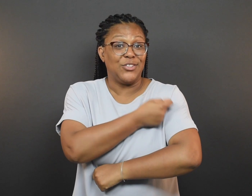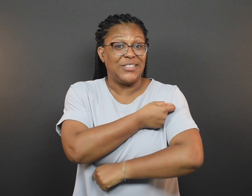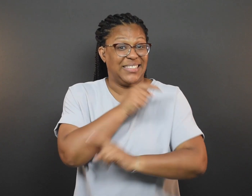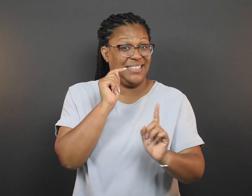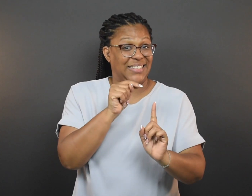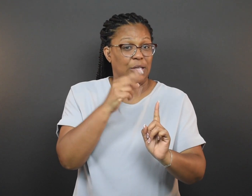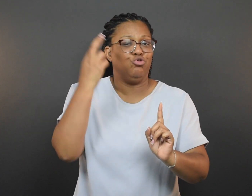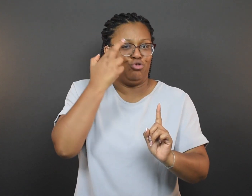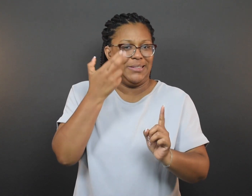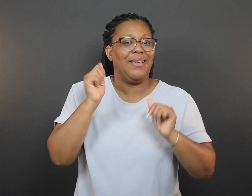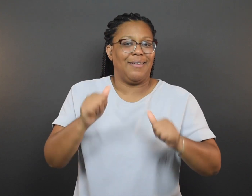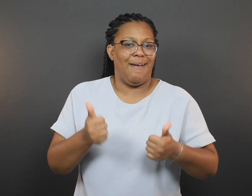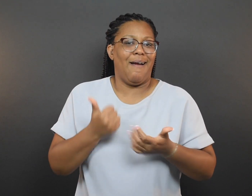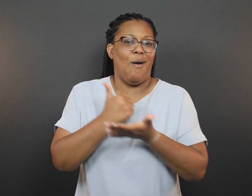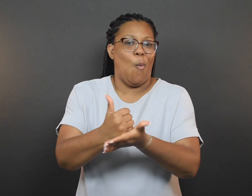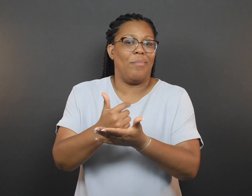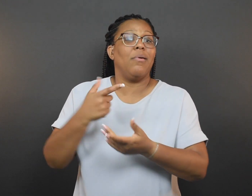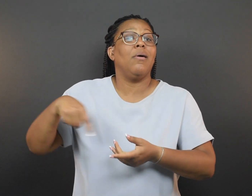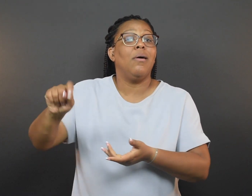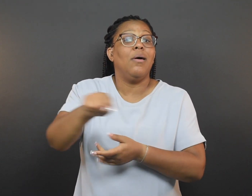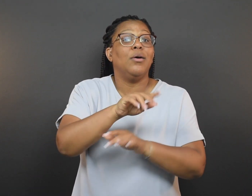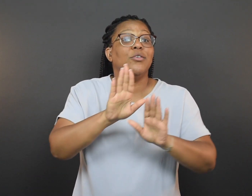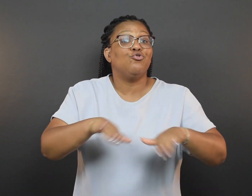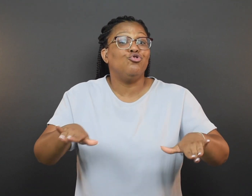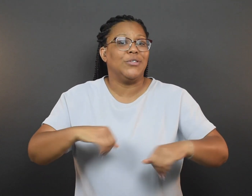Vaccinations help keep children from getting very sick,